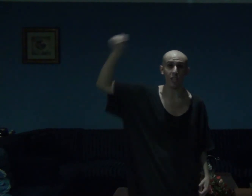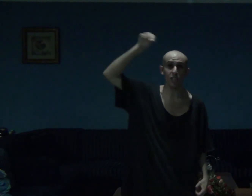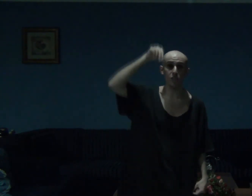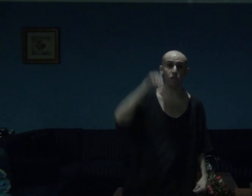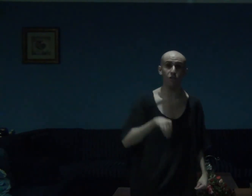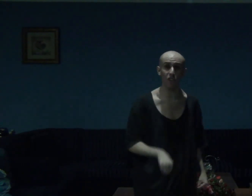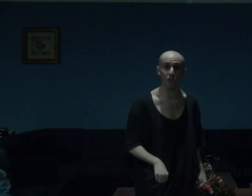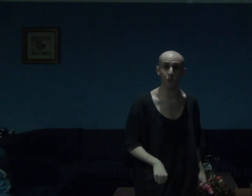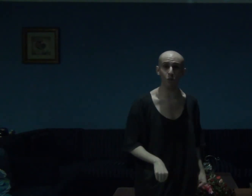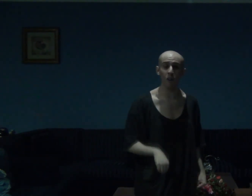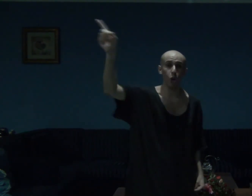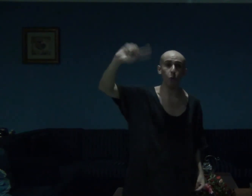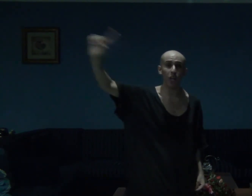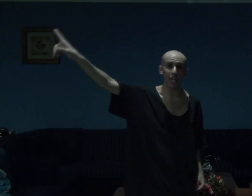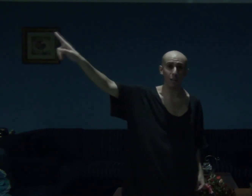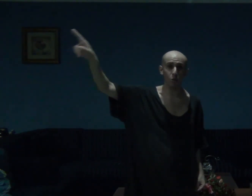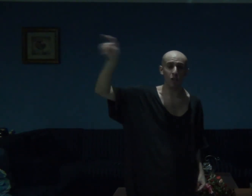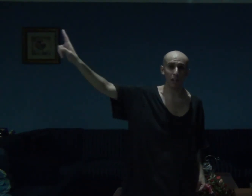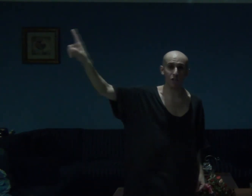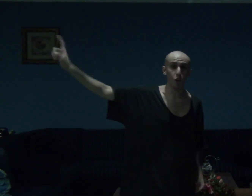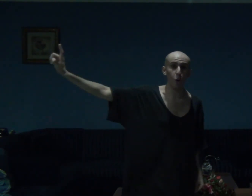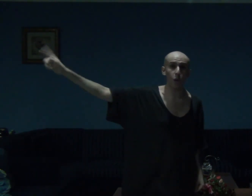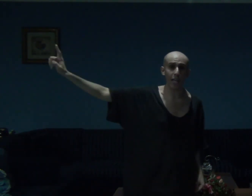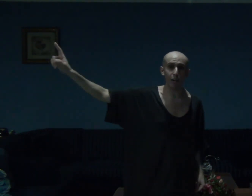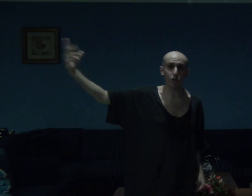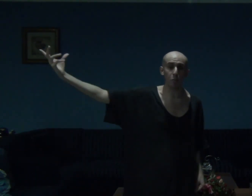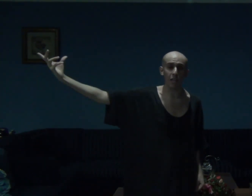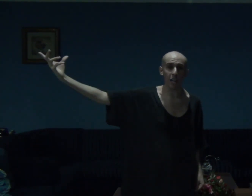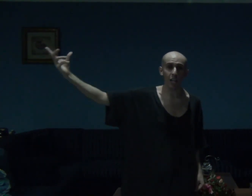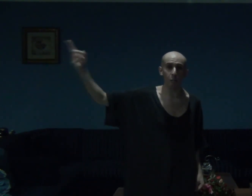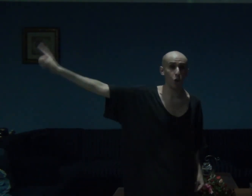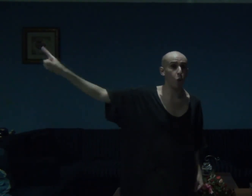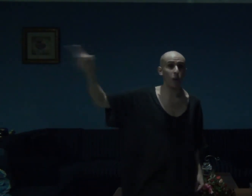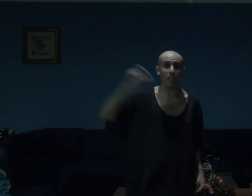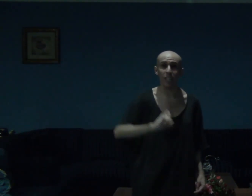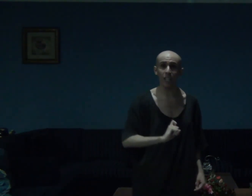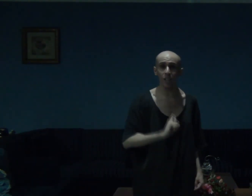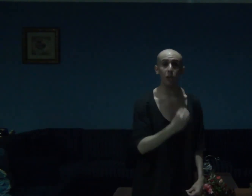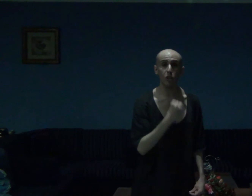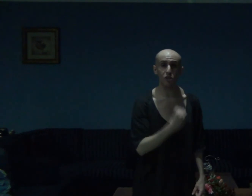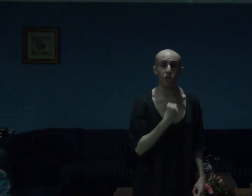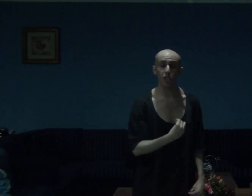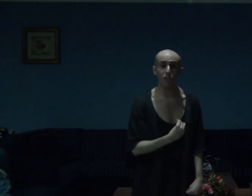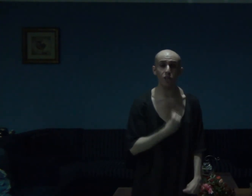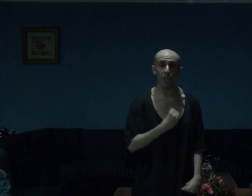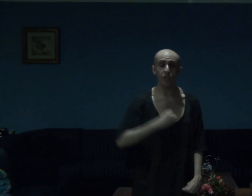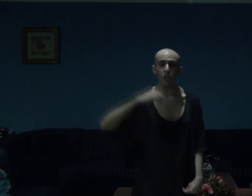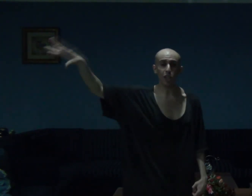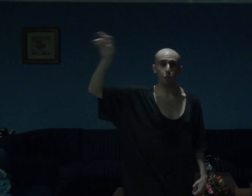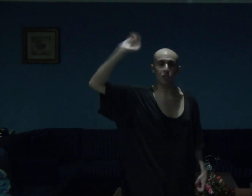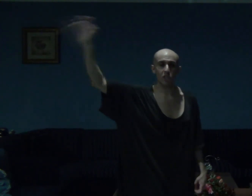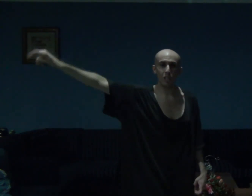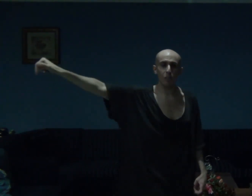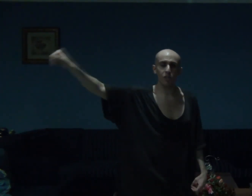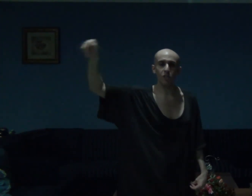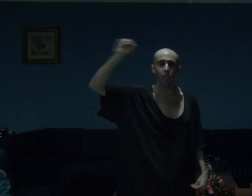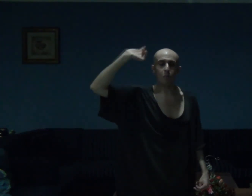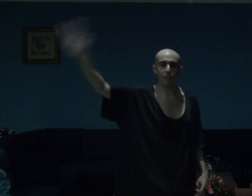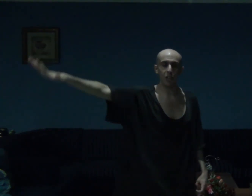in this volume. No Way Out, but No Way Out became No Way In because the undead got what's coming to them at the